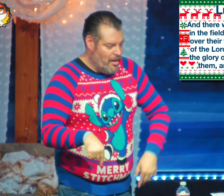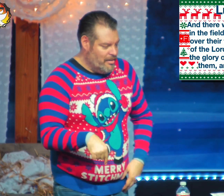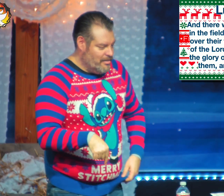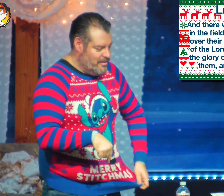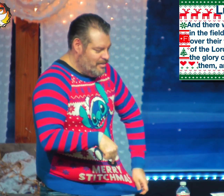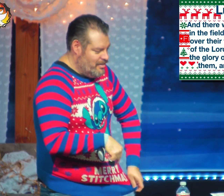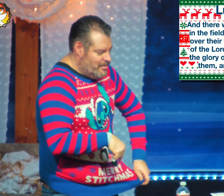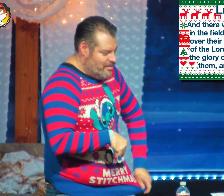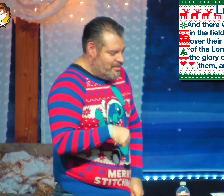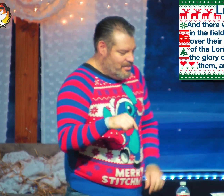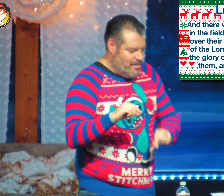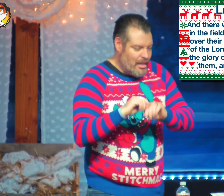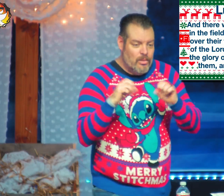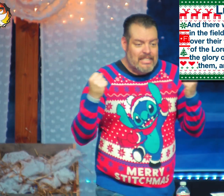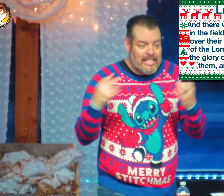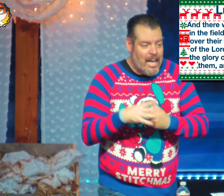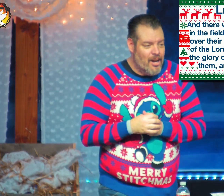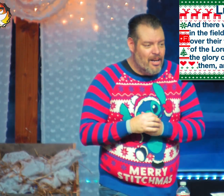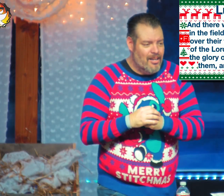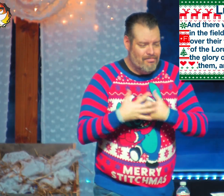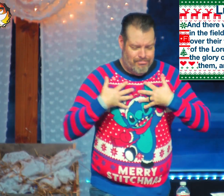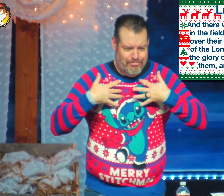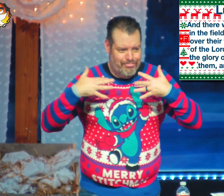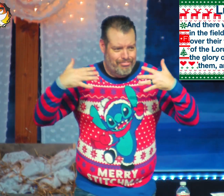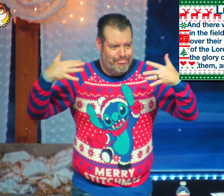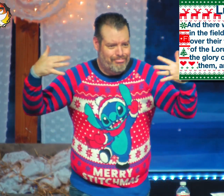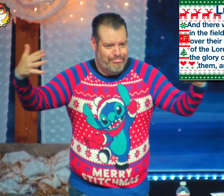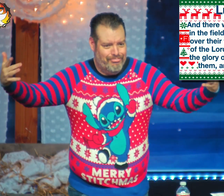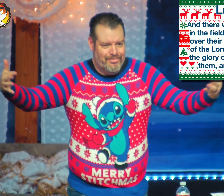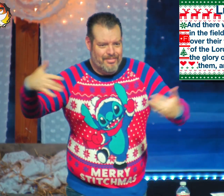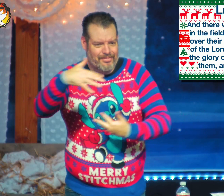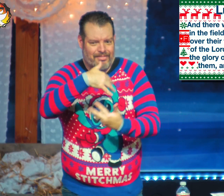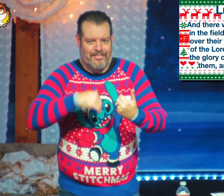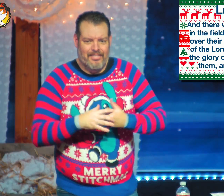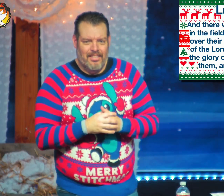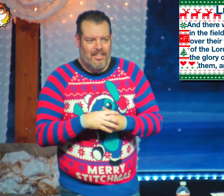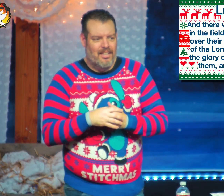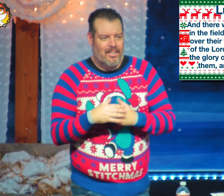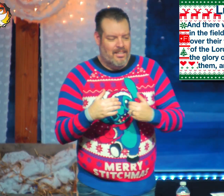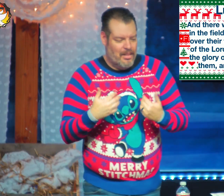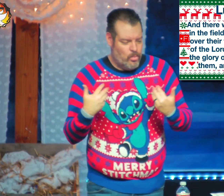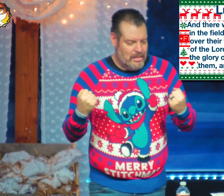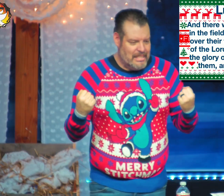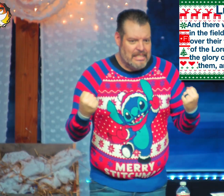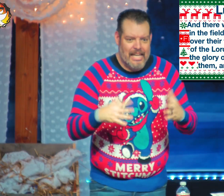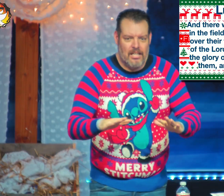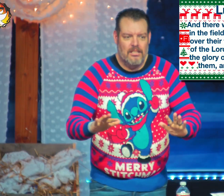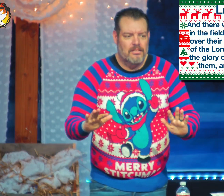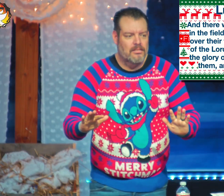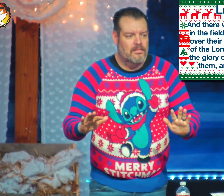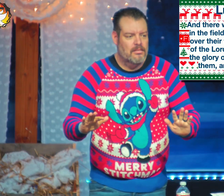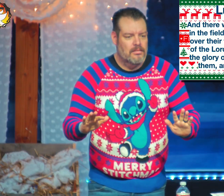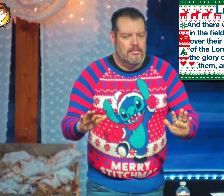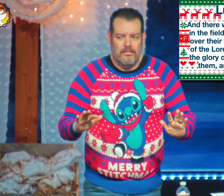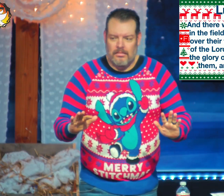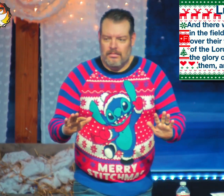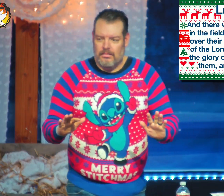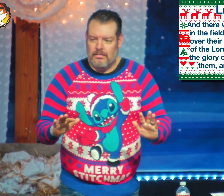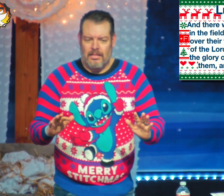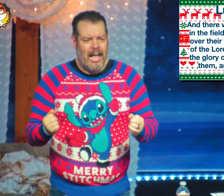And there were shepherds living out in the fields nearby, keeping watch over their flocks at night. An angel of the Lord appeared